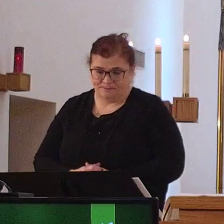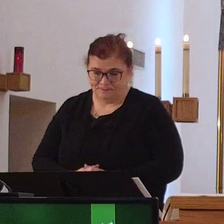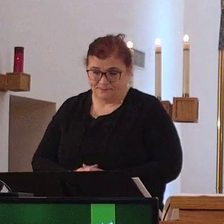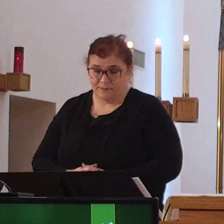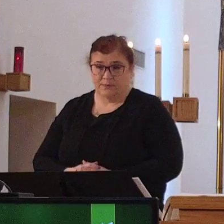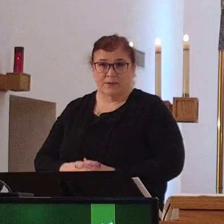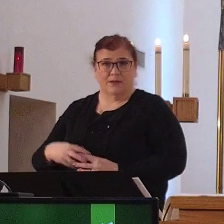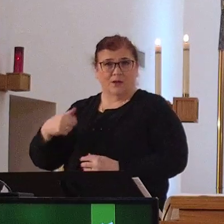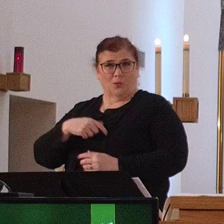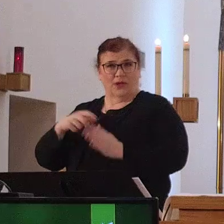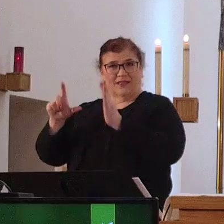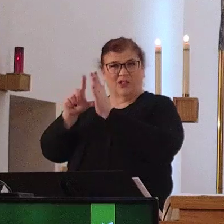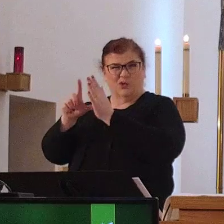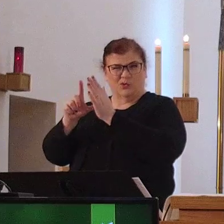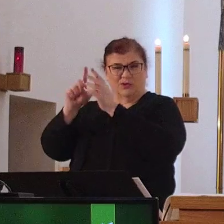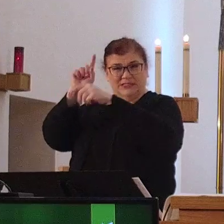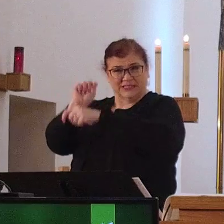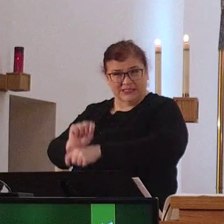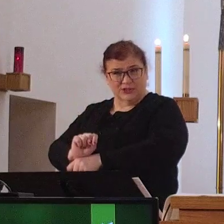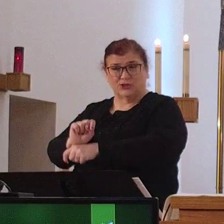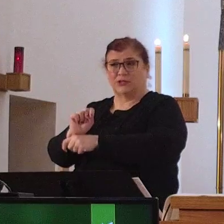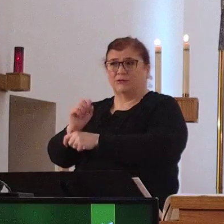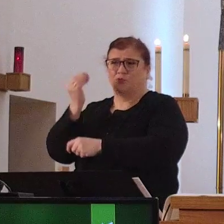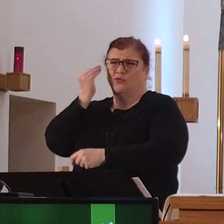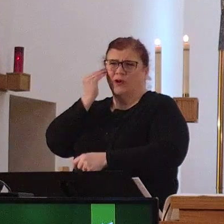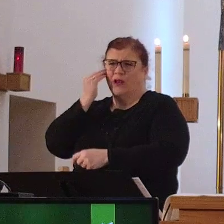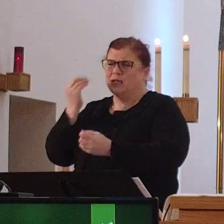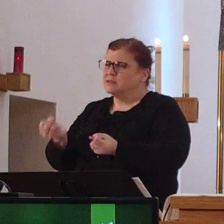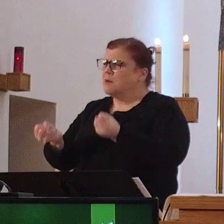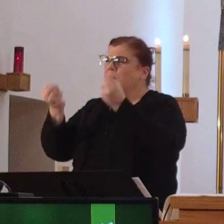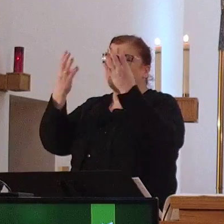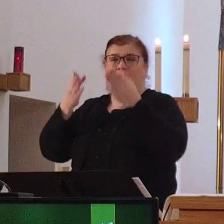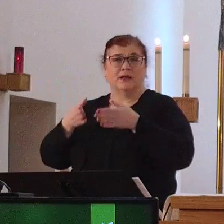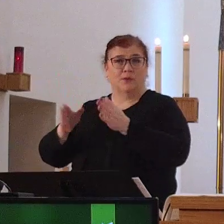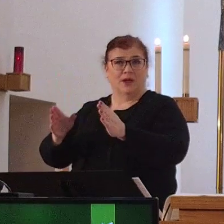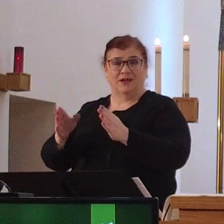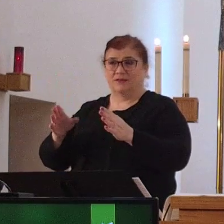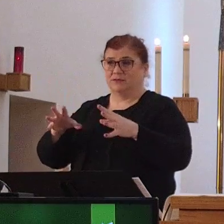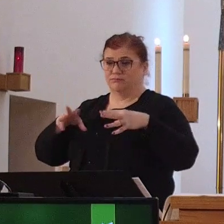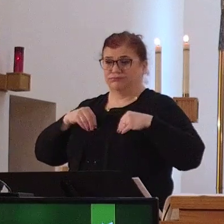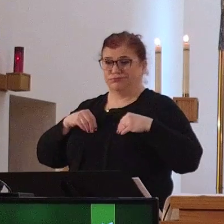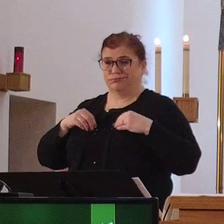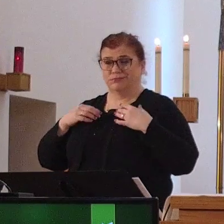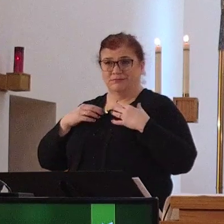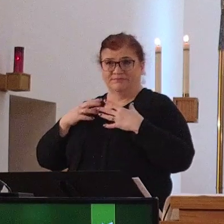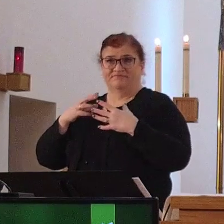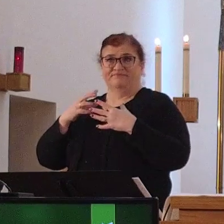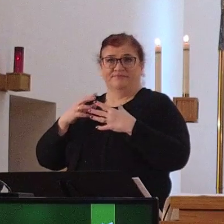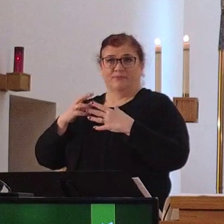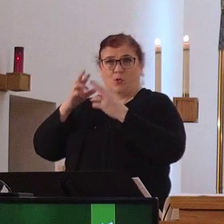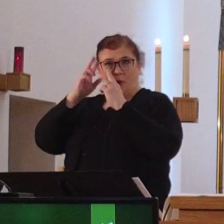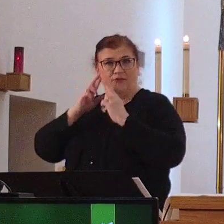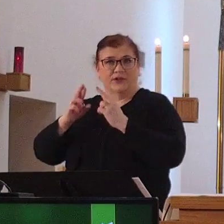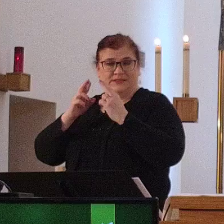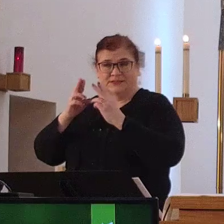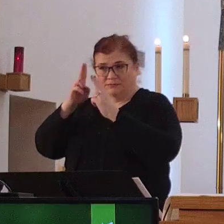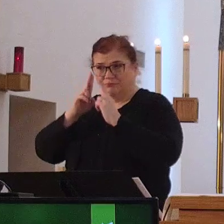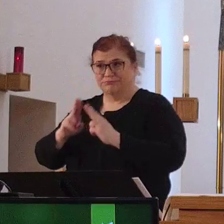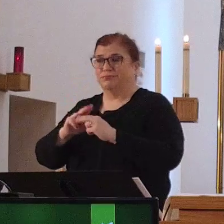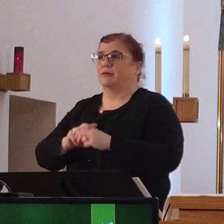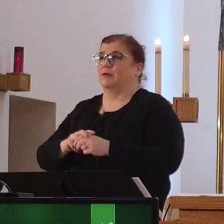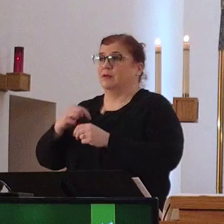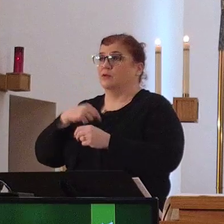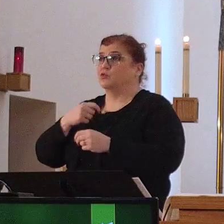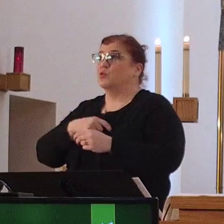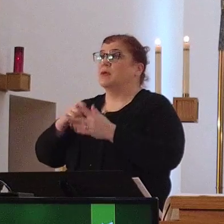We in the Lutheran tradition recognize many ways to embody reverence. And so as we begin our worship,